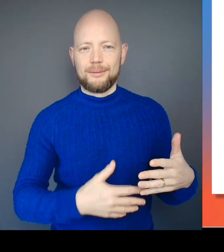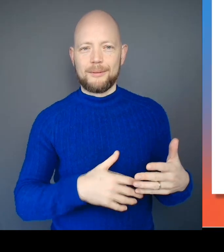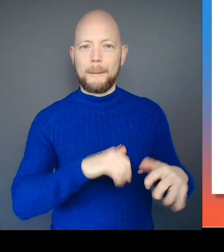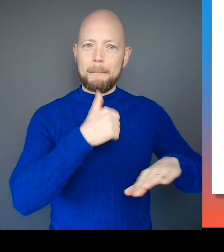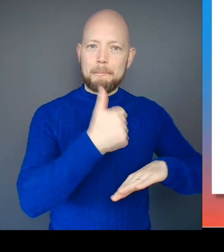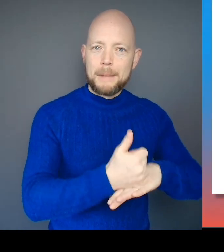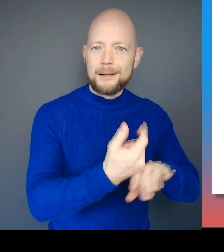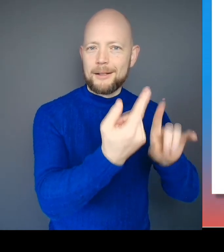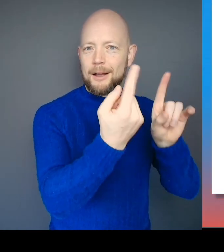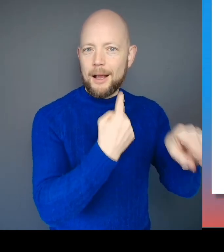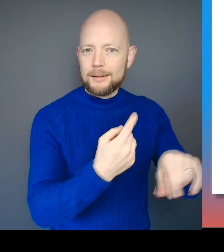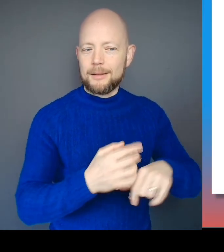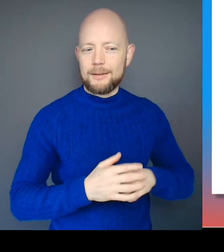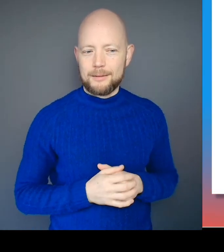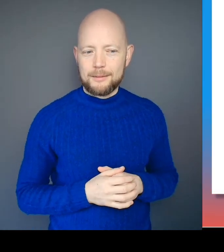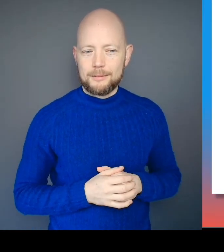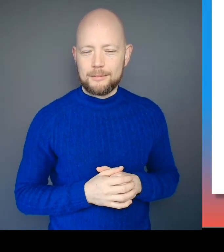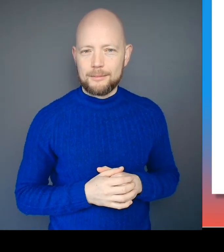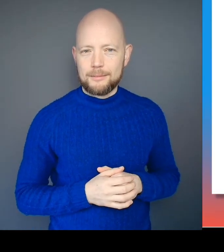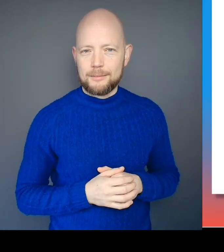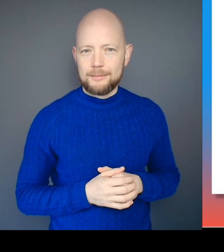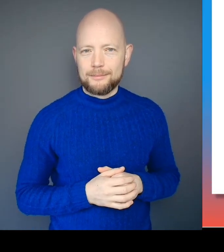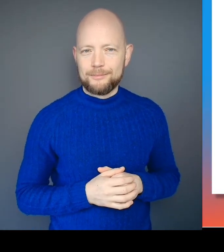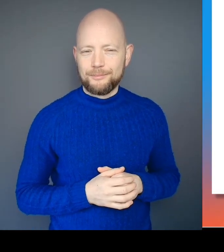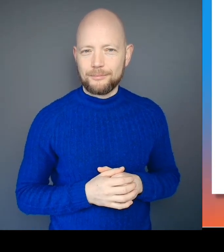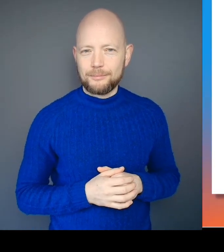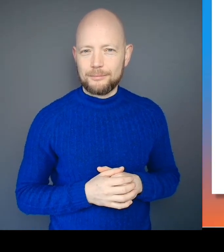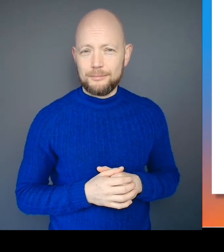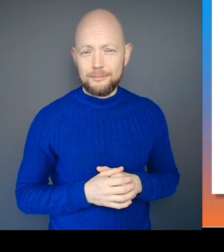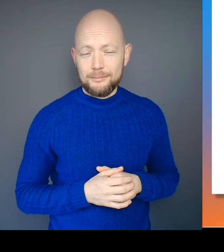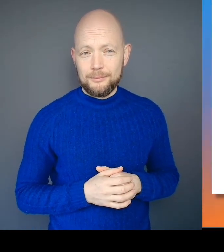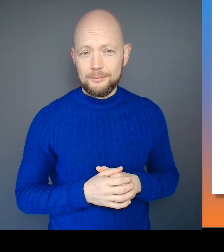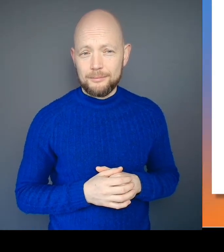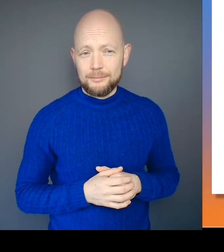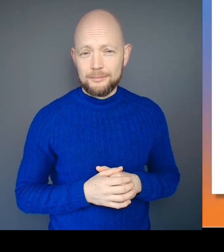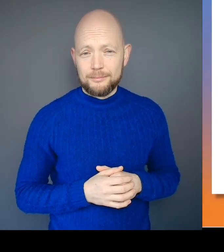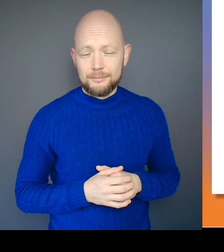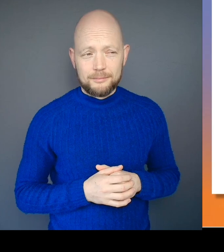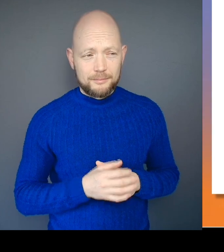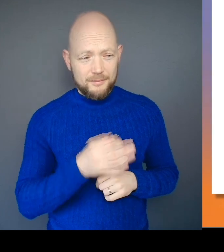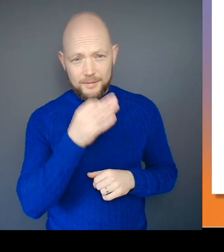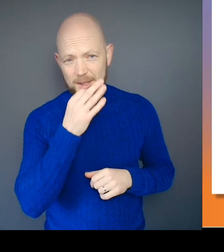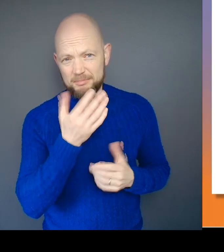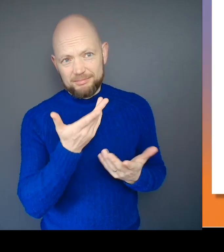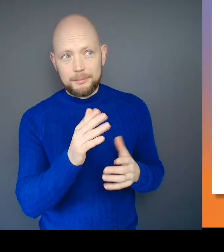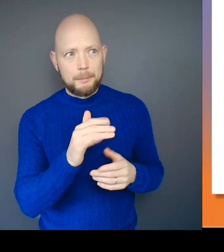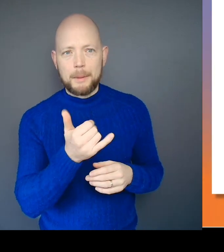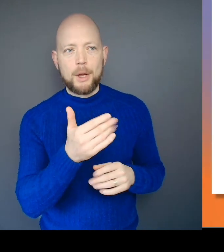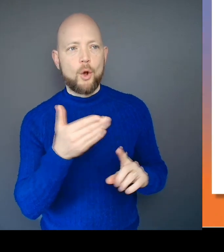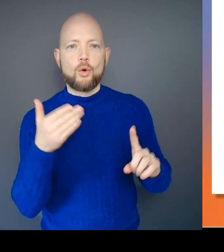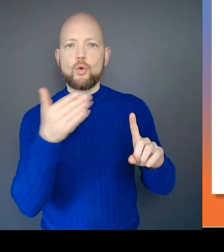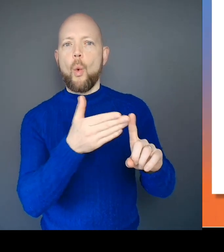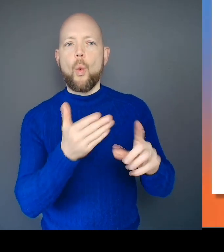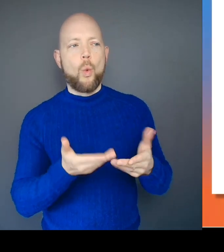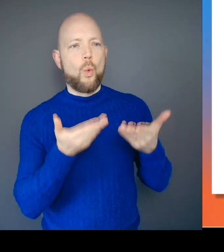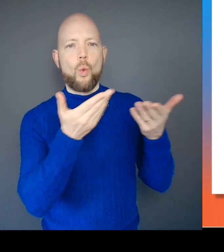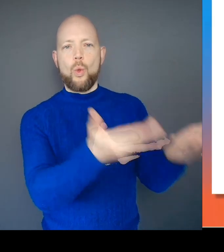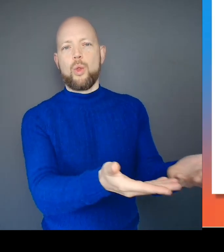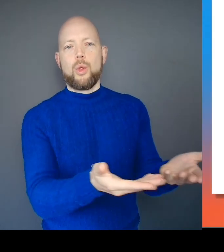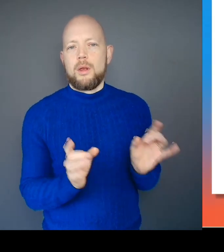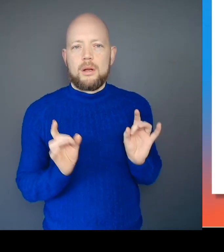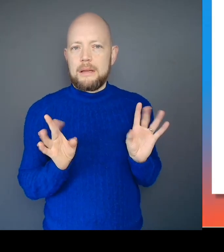where we start with these very basic things. When you put in a prompt that reads like that, you are essentially just giving Copilot a